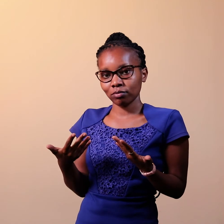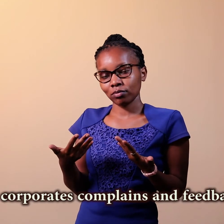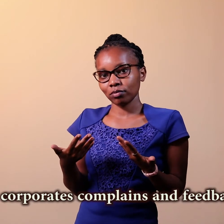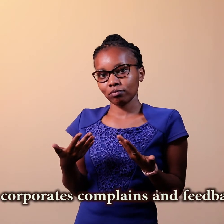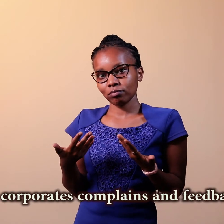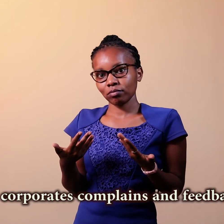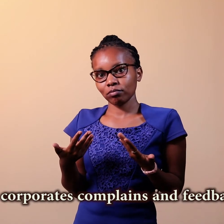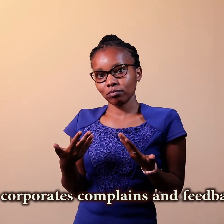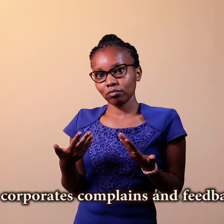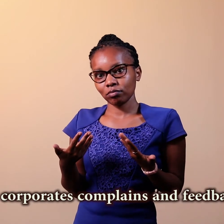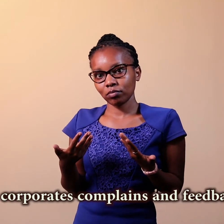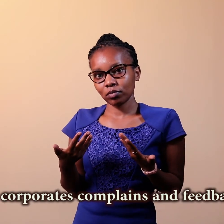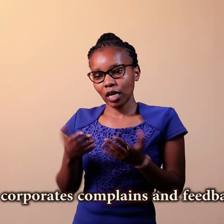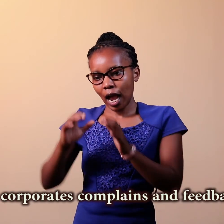The corporate complaints and feedback.